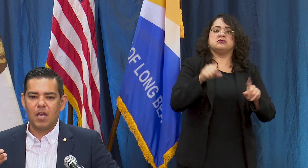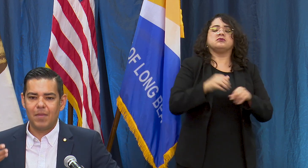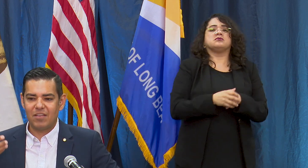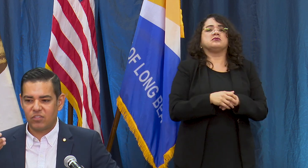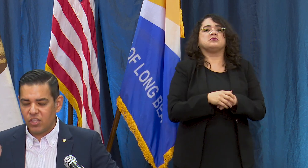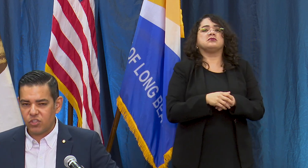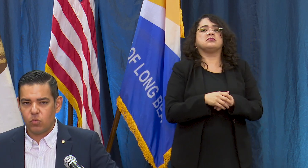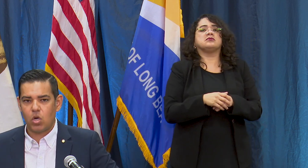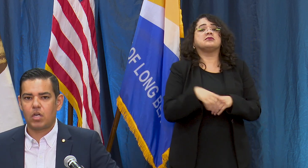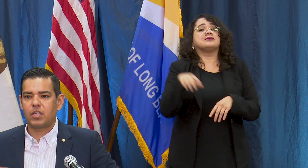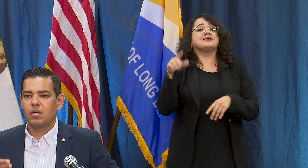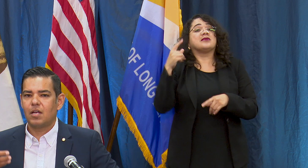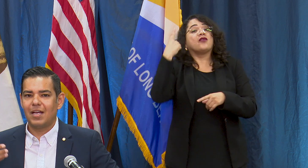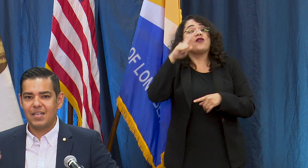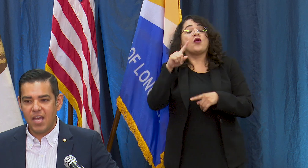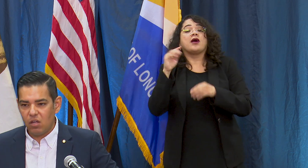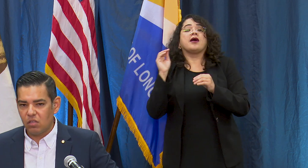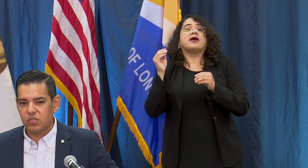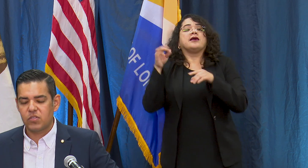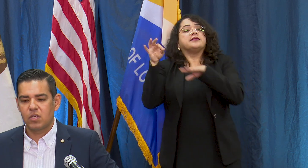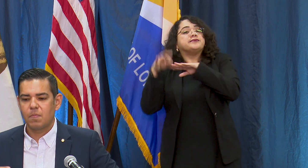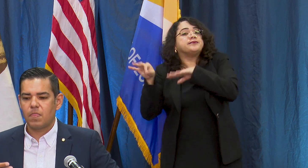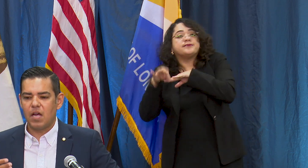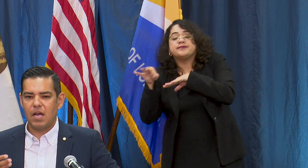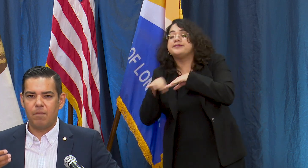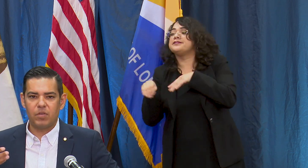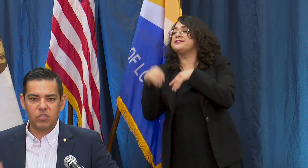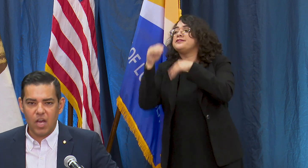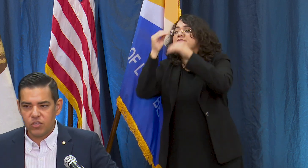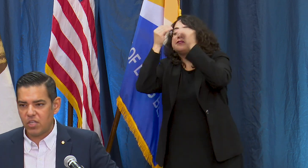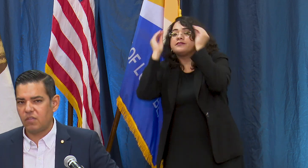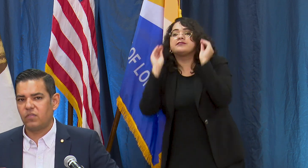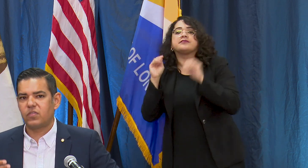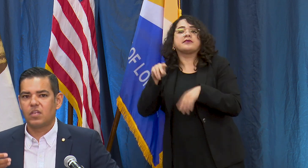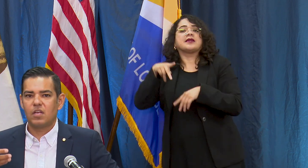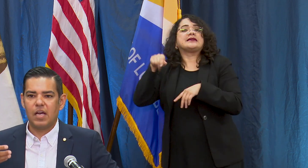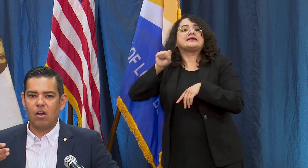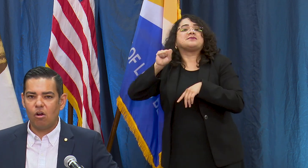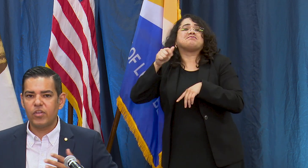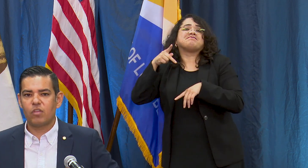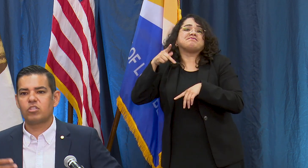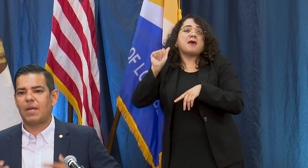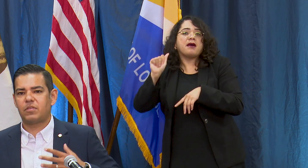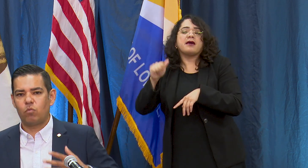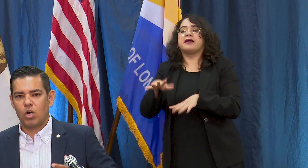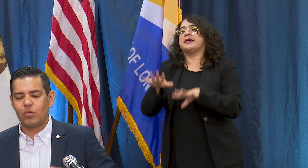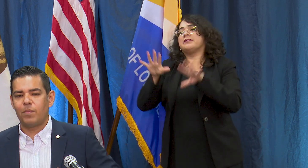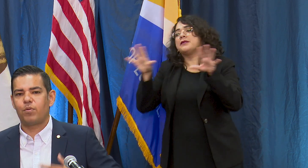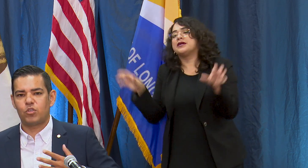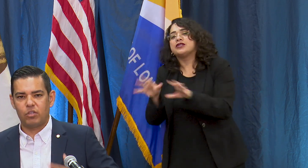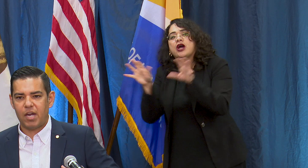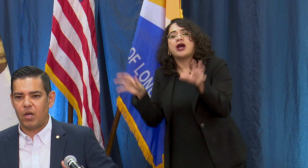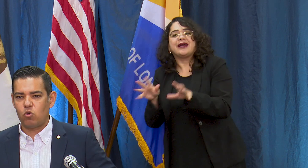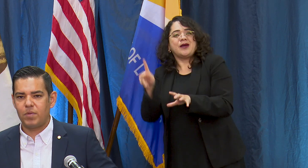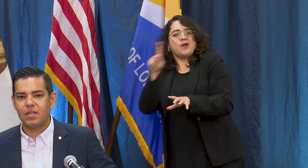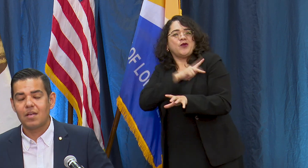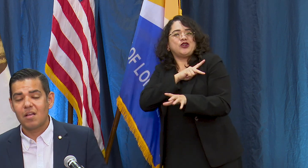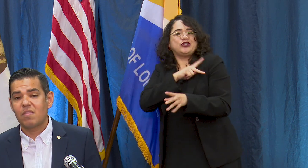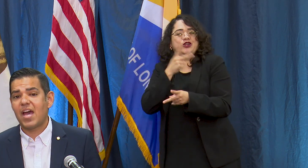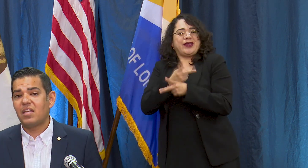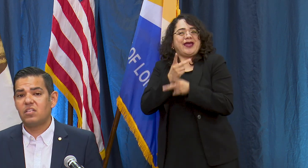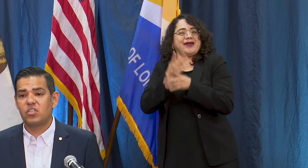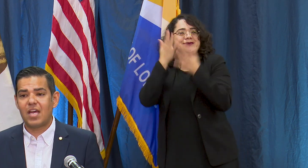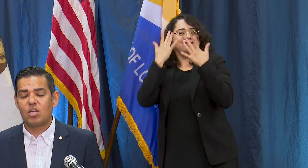around esthetician work, nails, massages, all the other types of work within personal care and